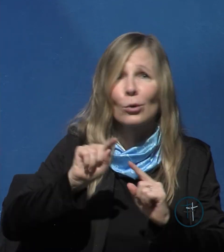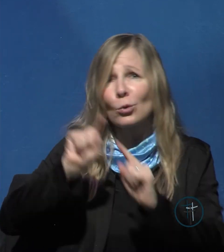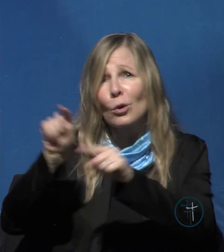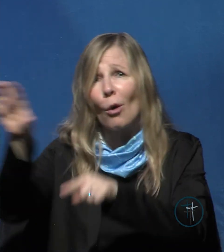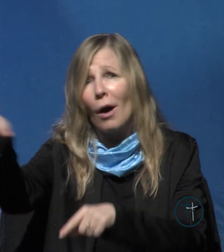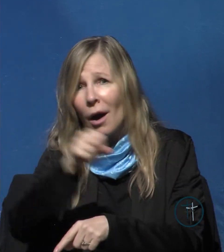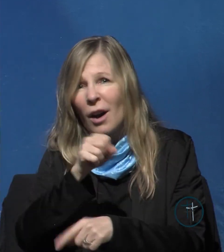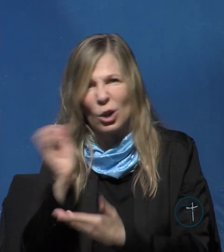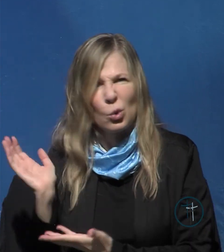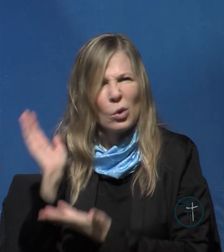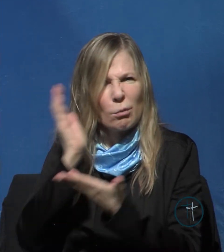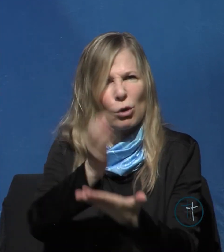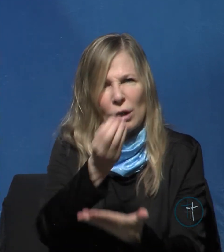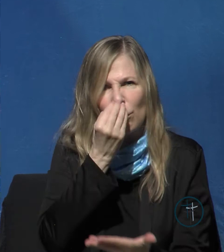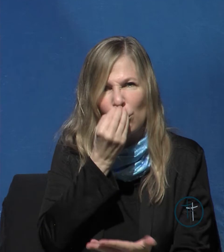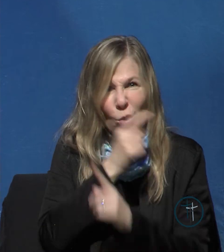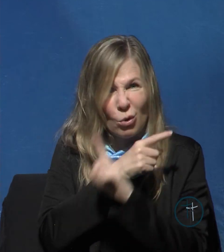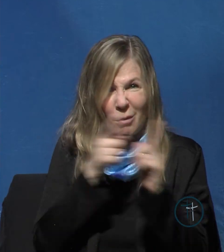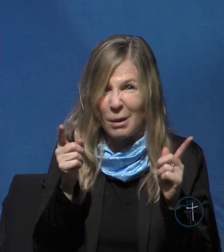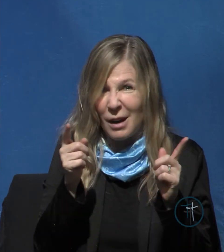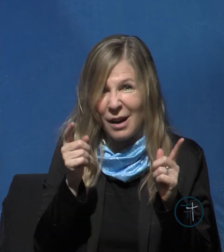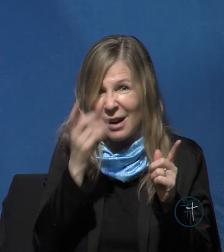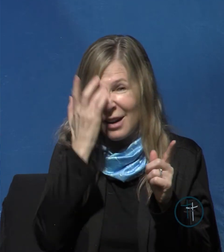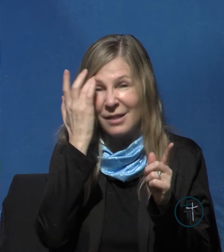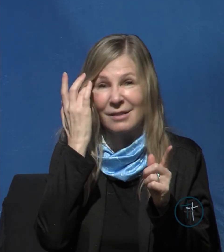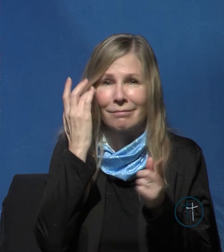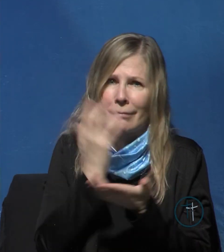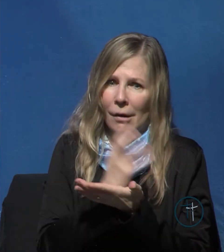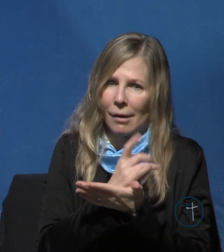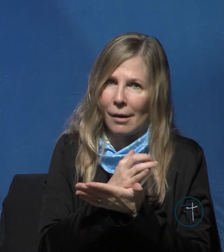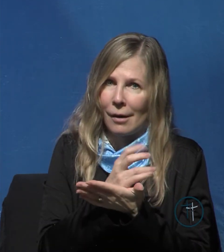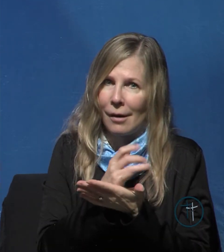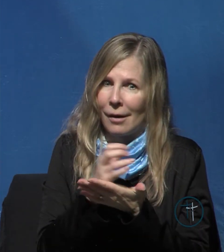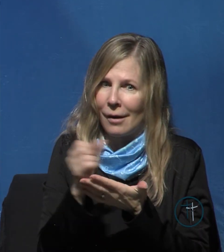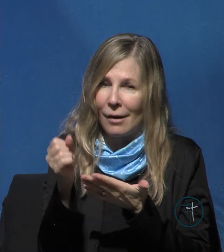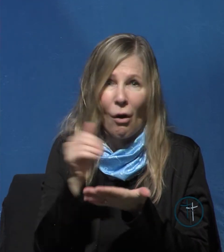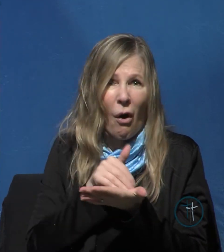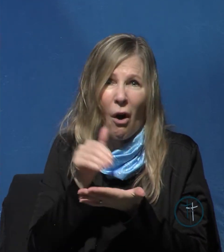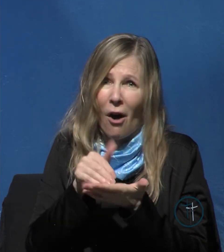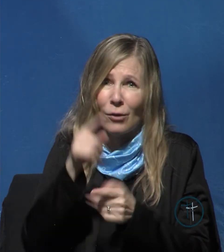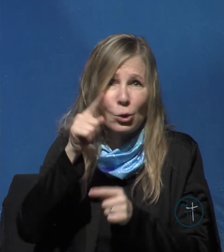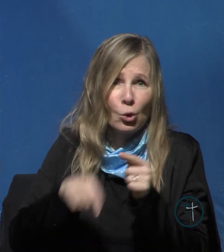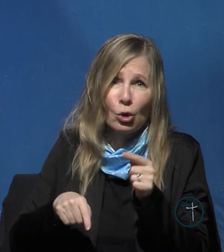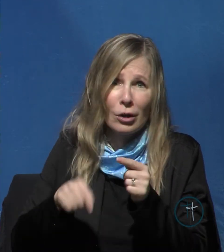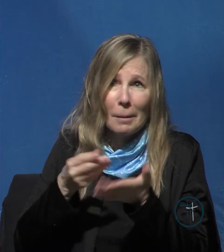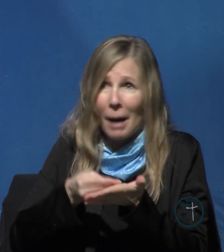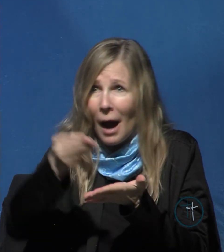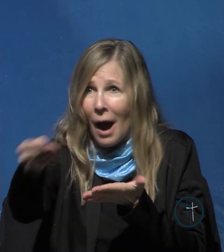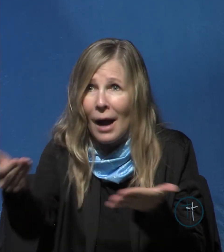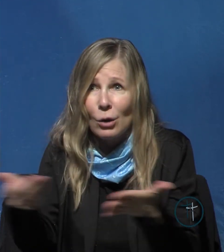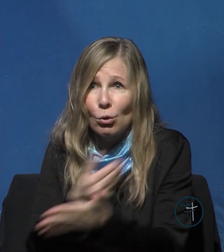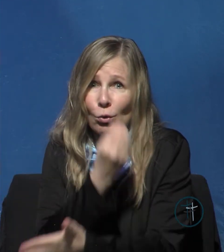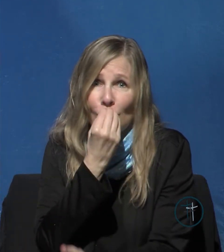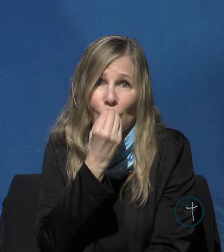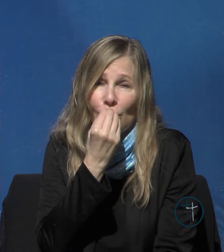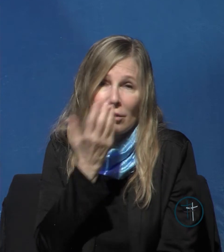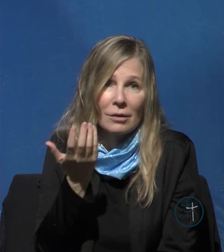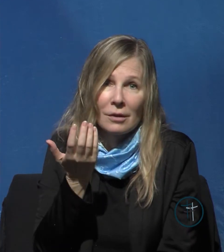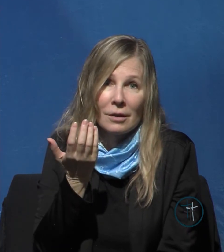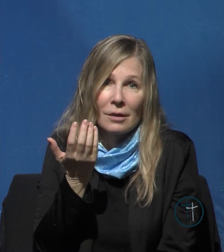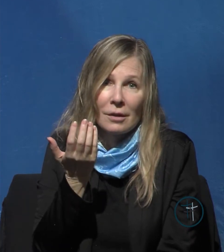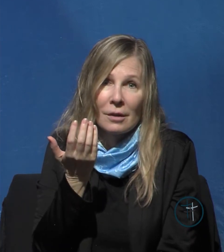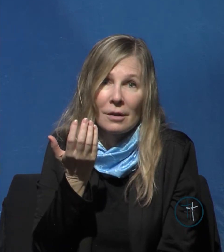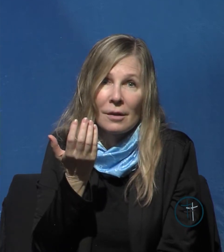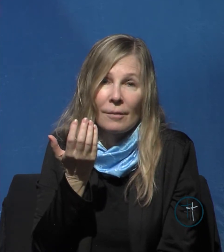take provisions, but there was little likelihood in many of the areas that you were going to be able to resupply yourself. And